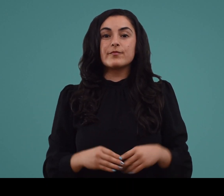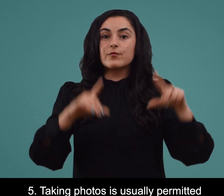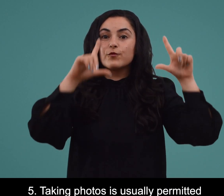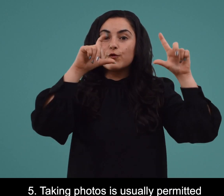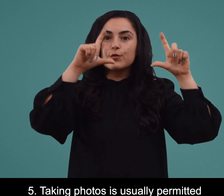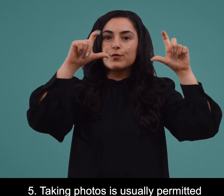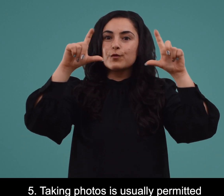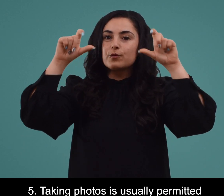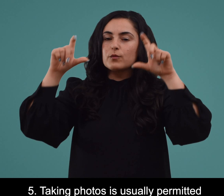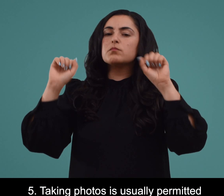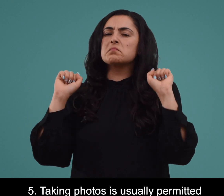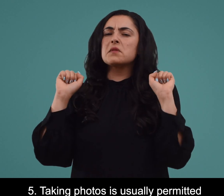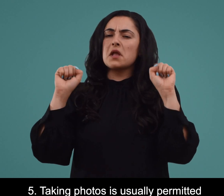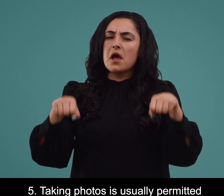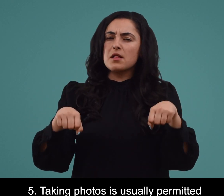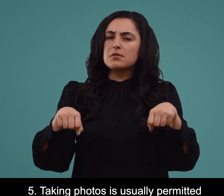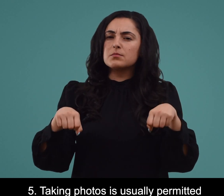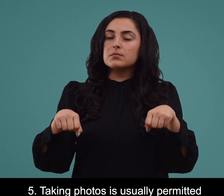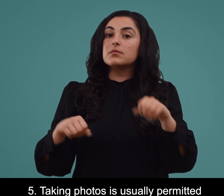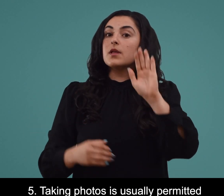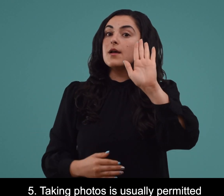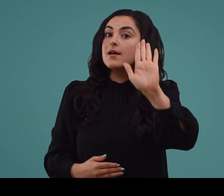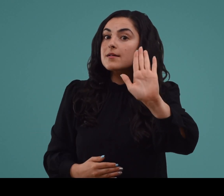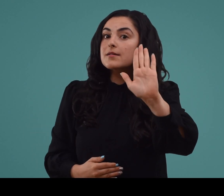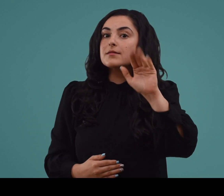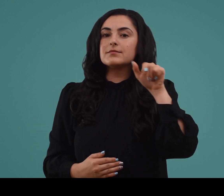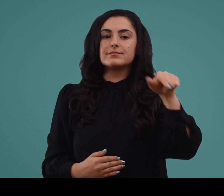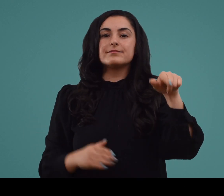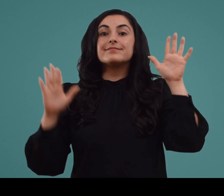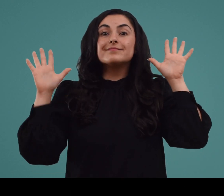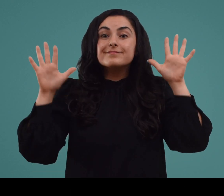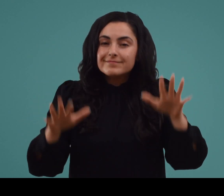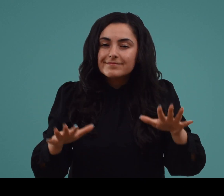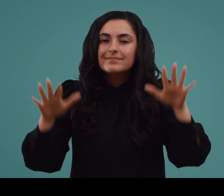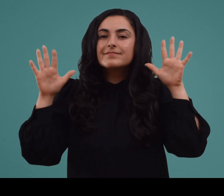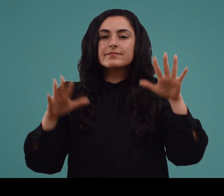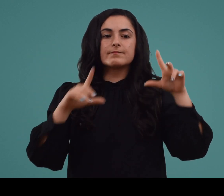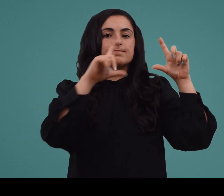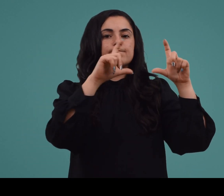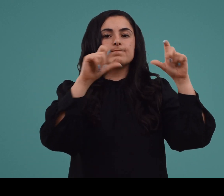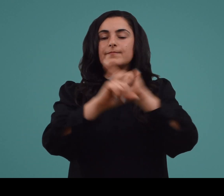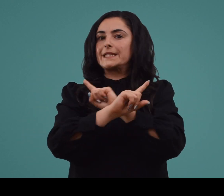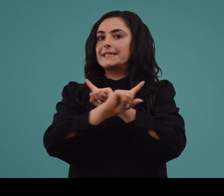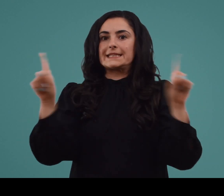Taking photos is usually permitted in a mosque except during a prayer when it is strictly forbidden.